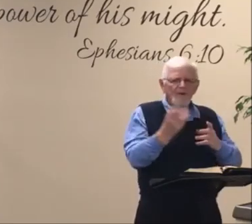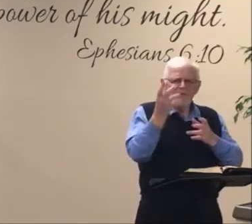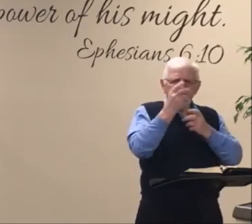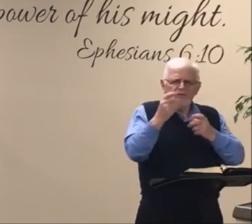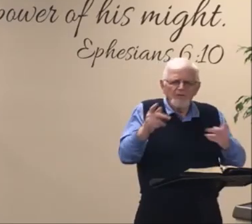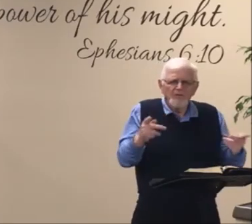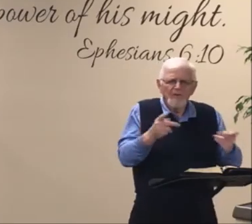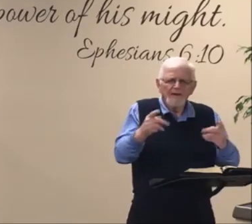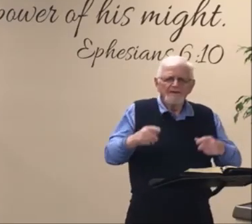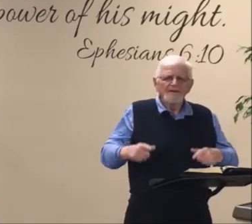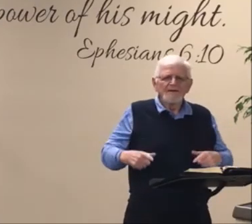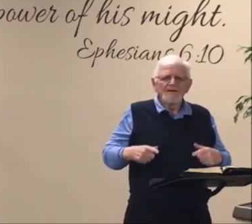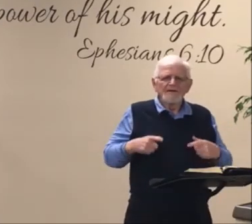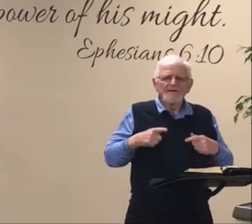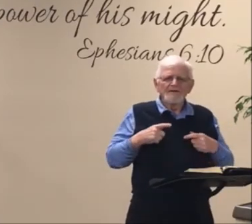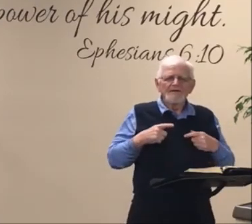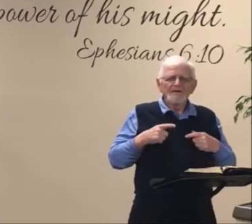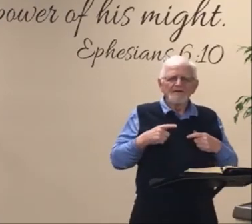place to live.